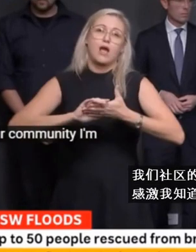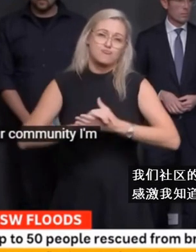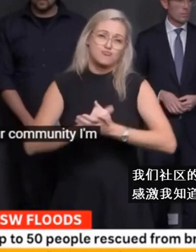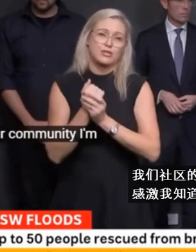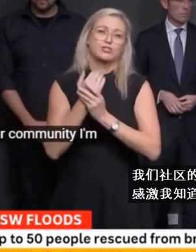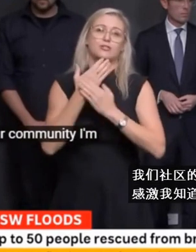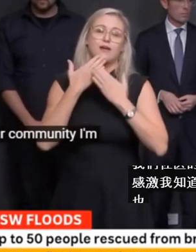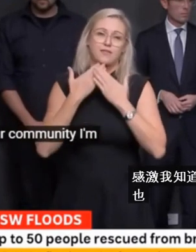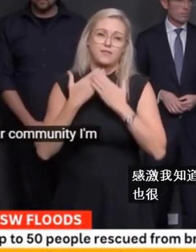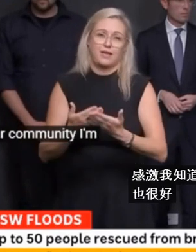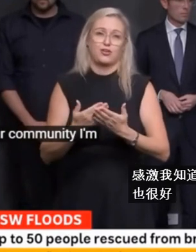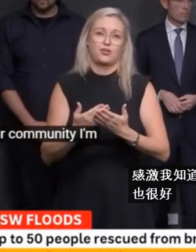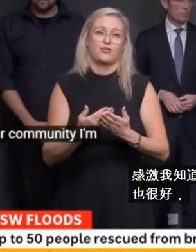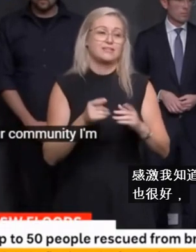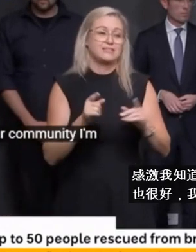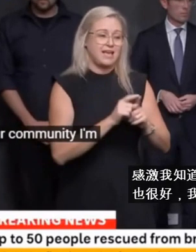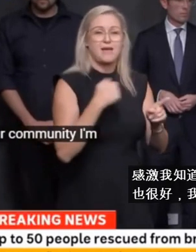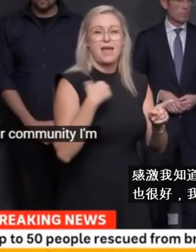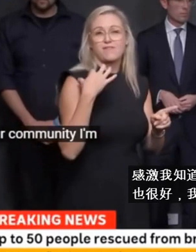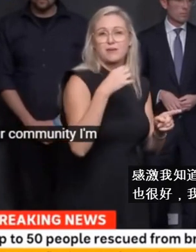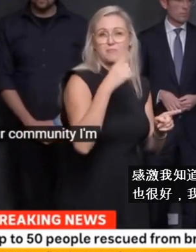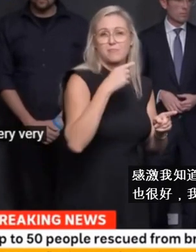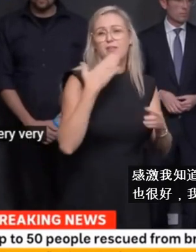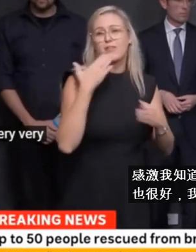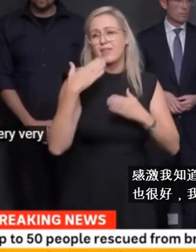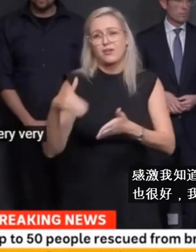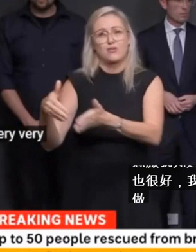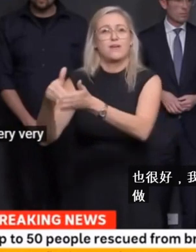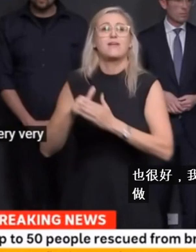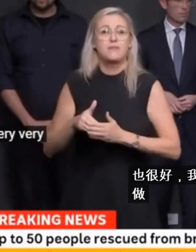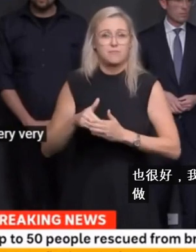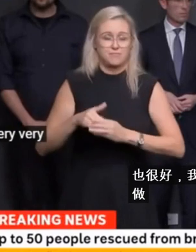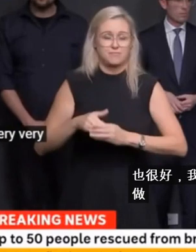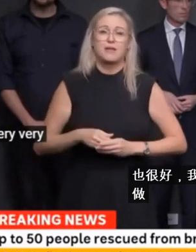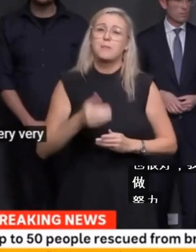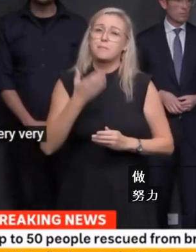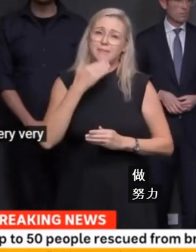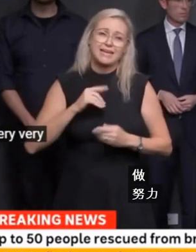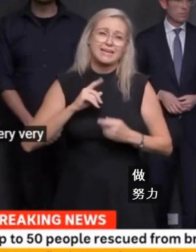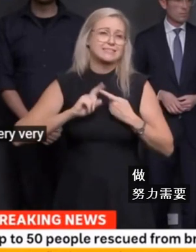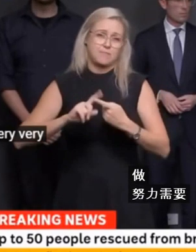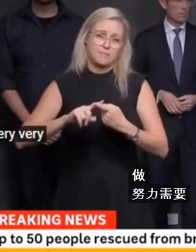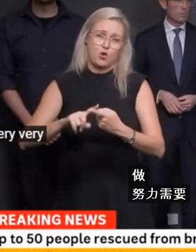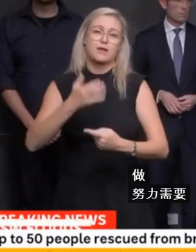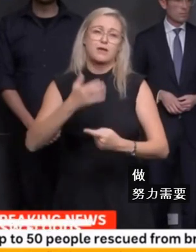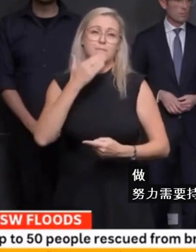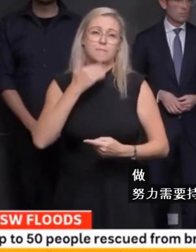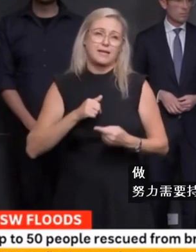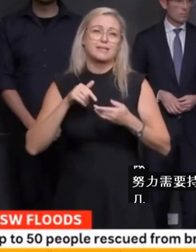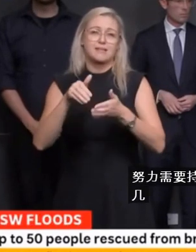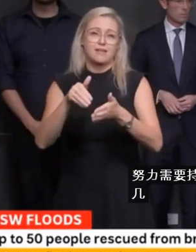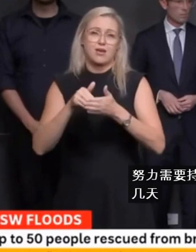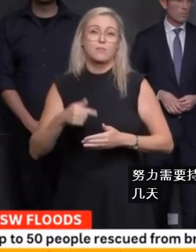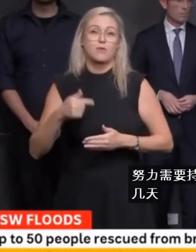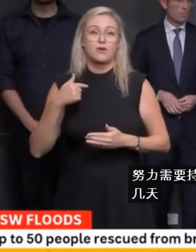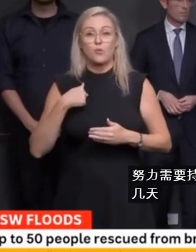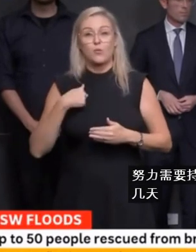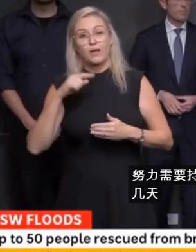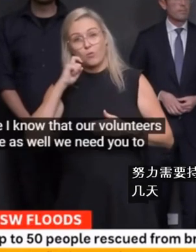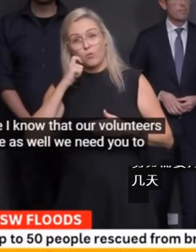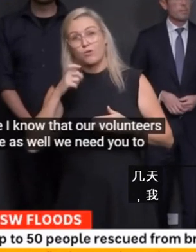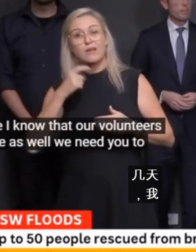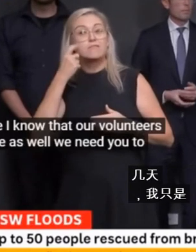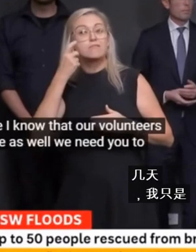know that our volunteers are as well. We need you to continue doing that. The effort will need to go on for several